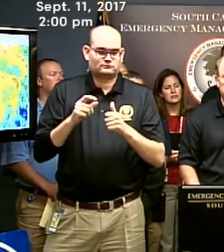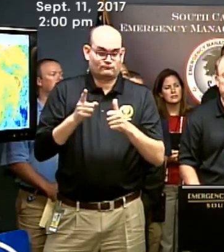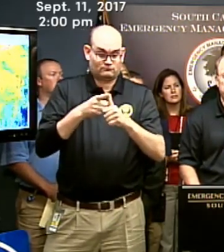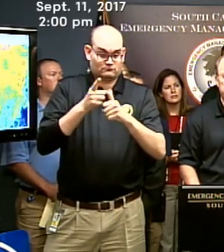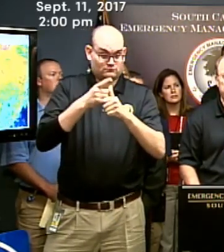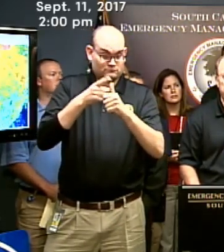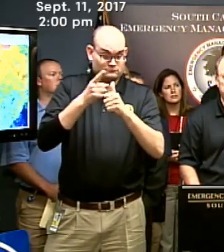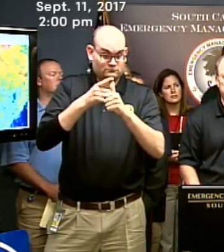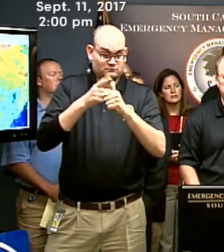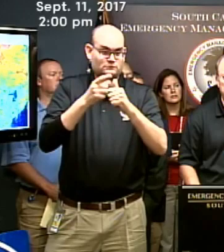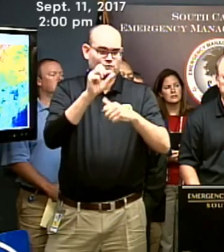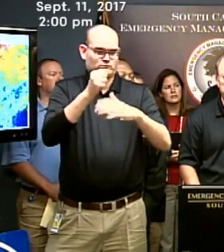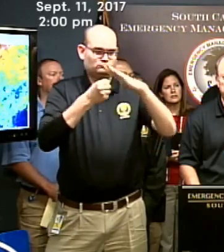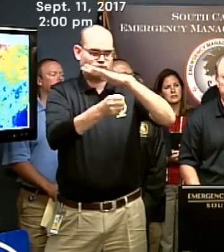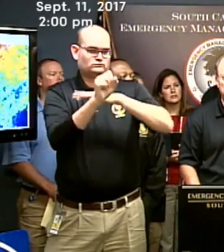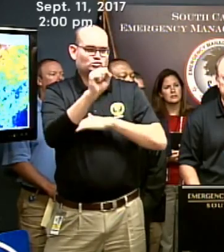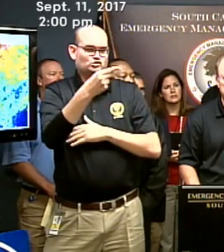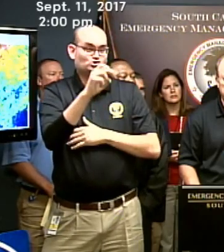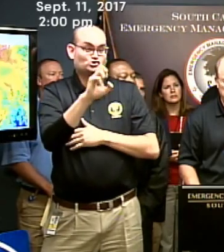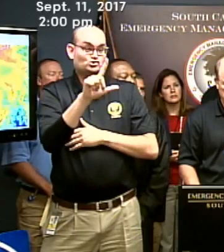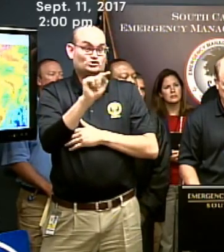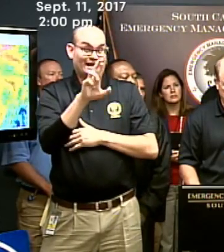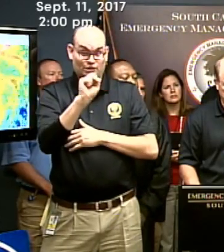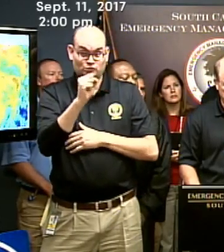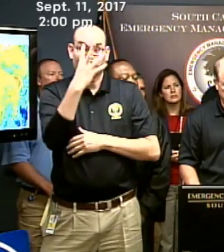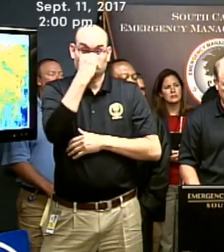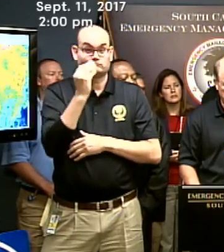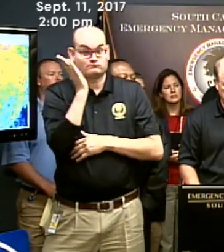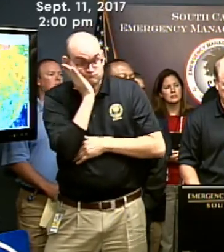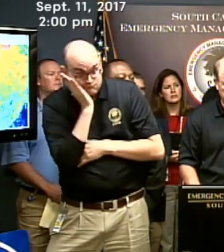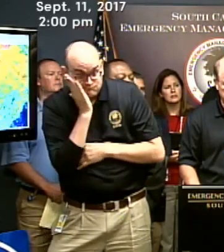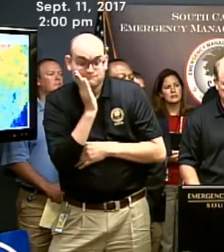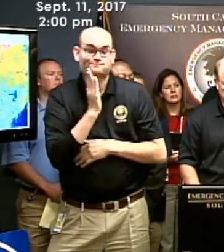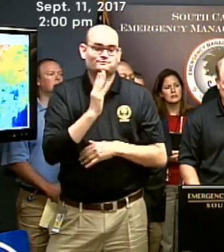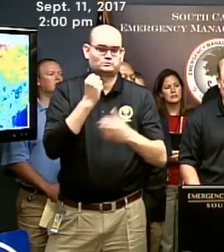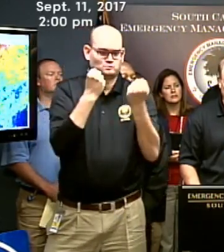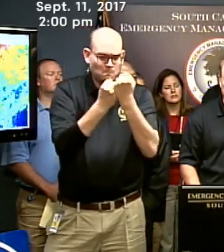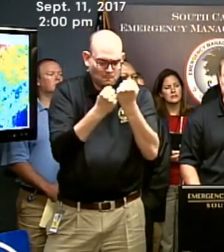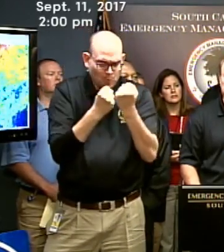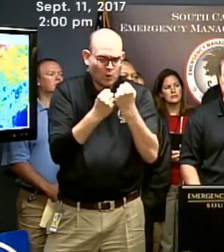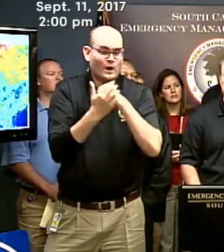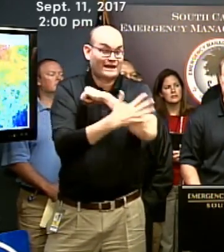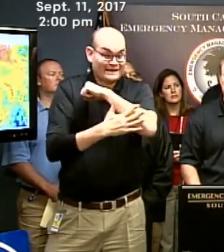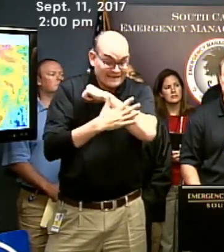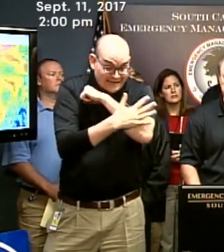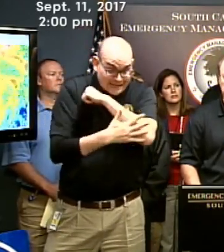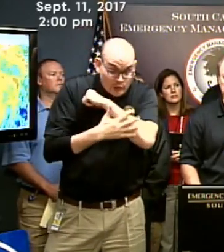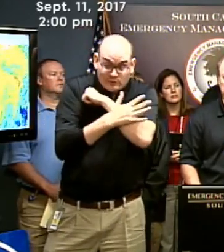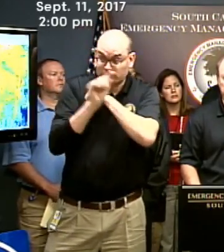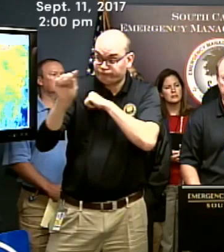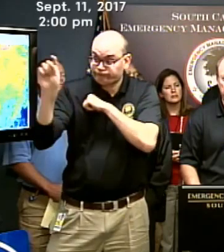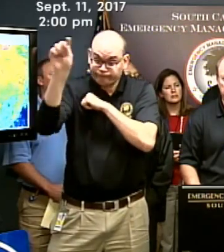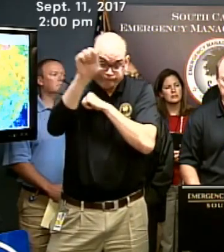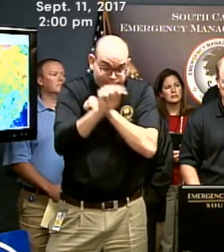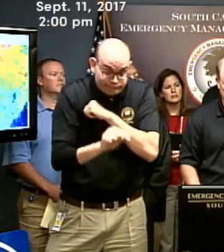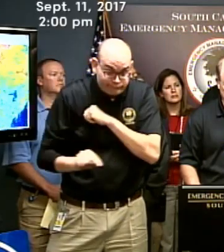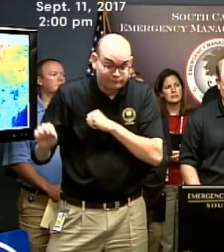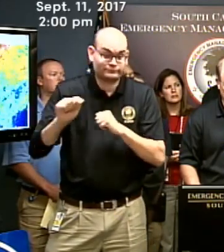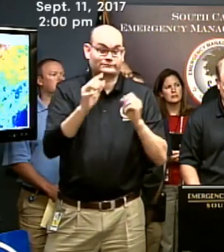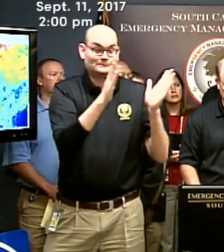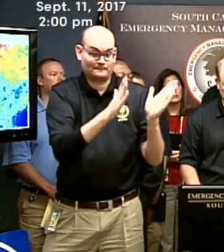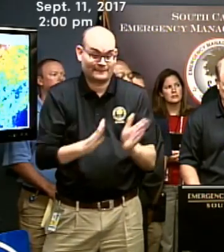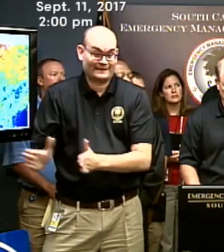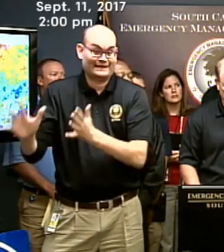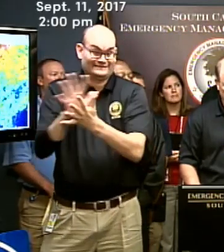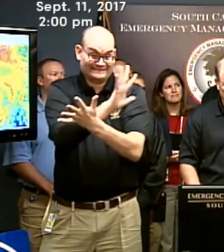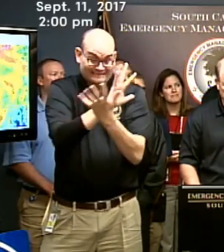is sheltering and initial response in support of the counties, and then also planning for damage assessment and reentry as time